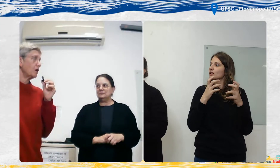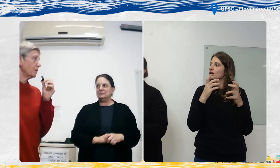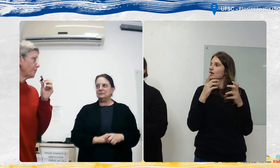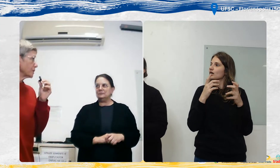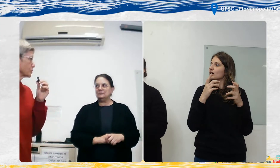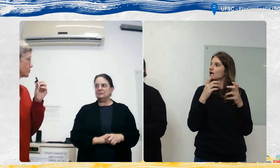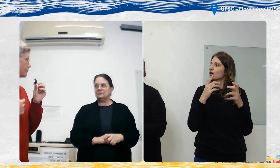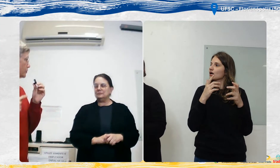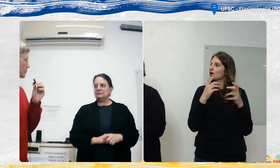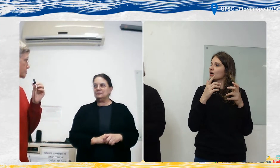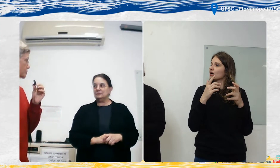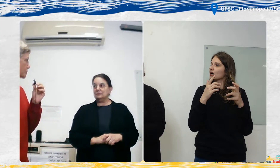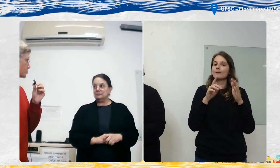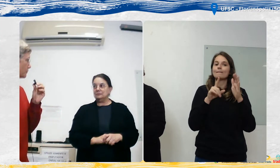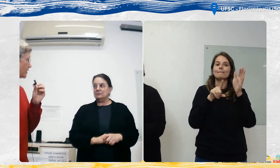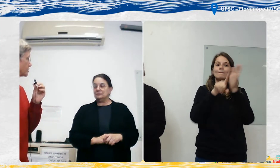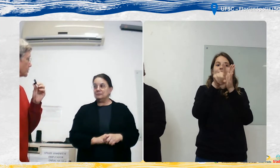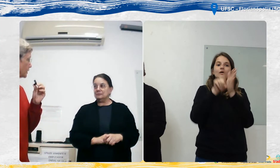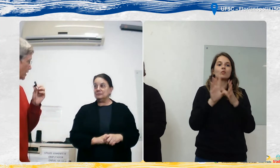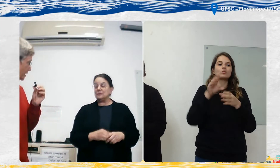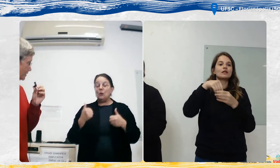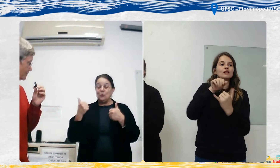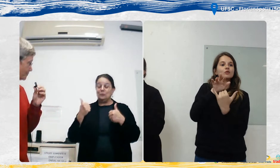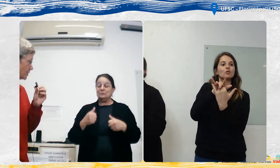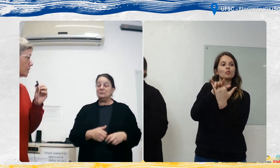to pass on a few questions that we've had